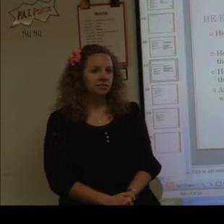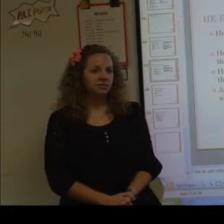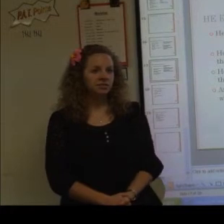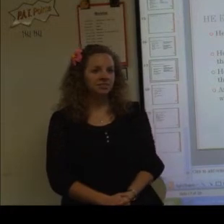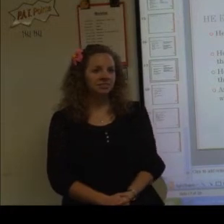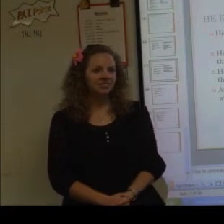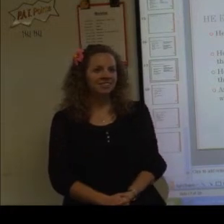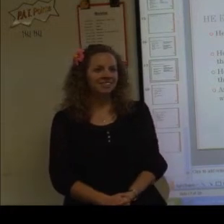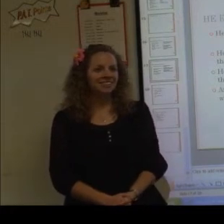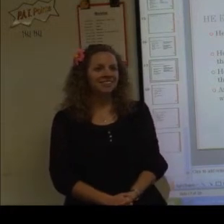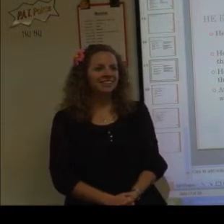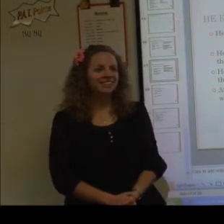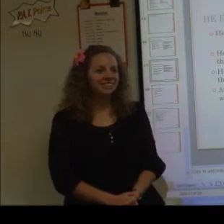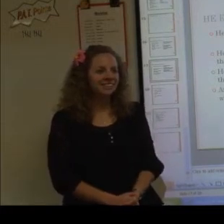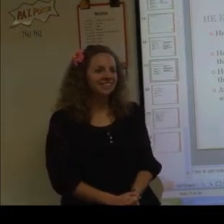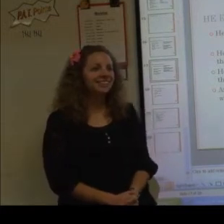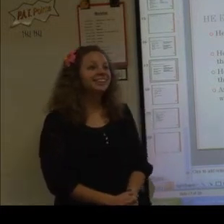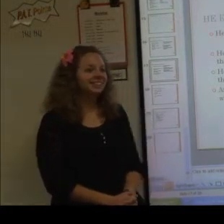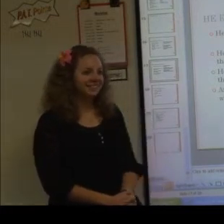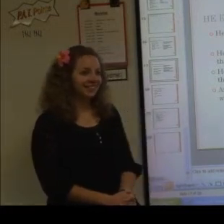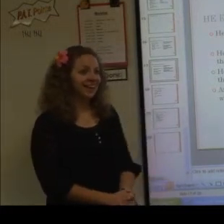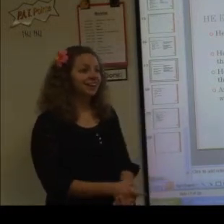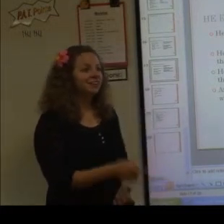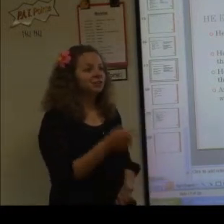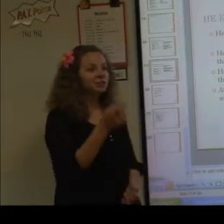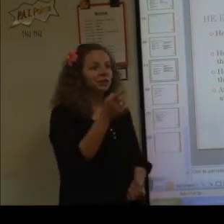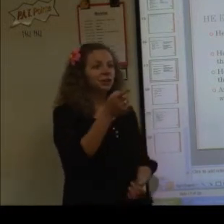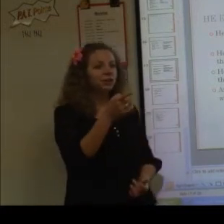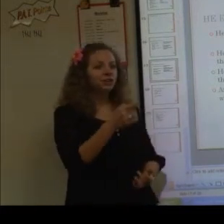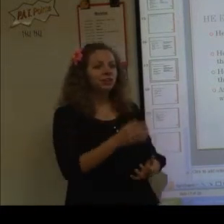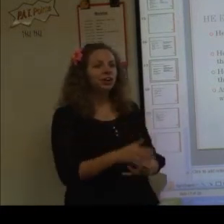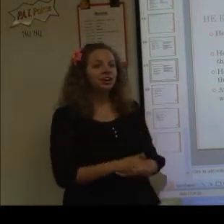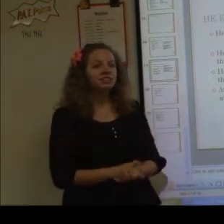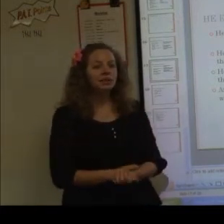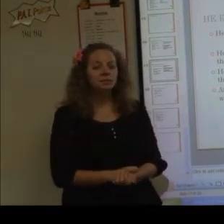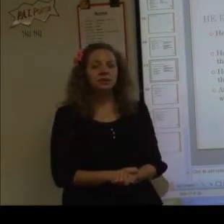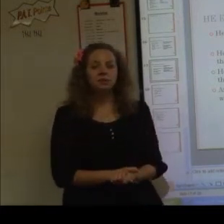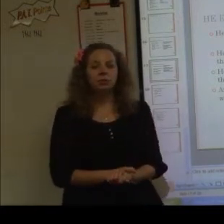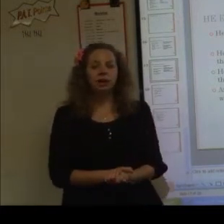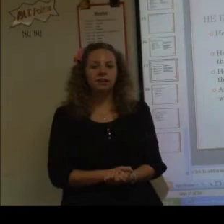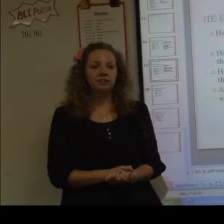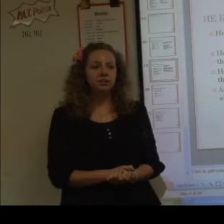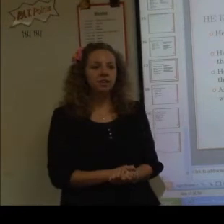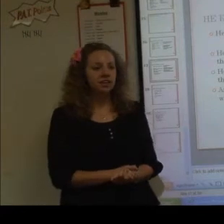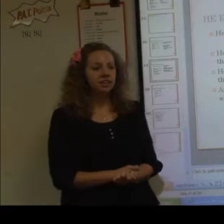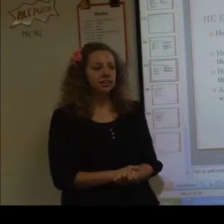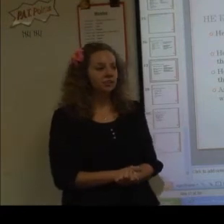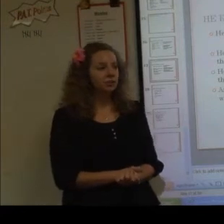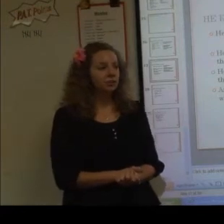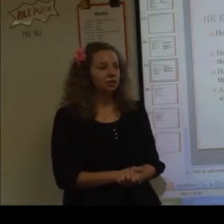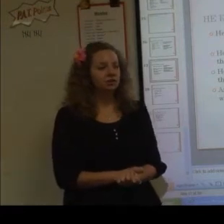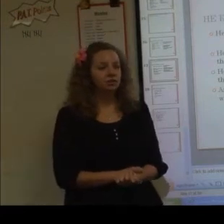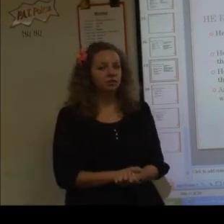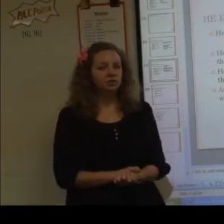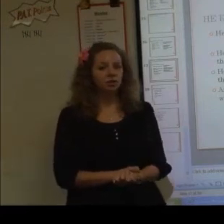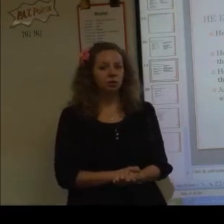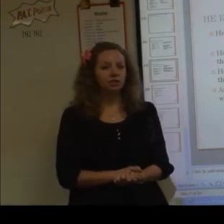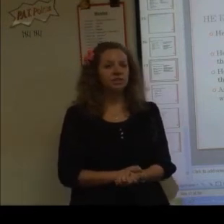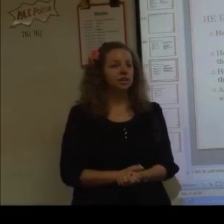Quiet little tiny. Okay, Or a so thought, the yeah. concept of quiet little tiny, you could show in the sign.